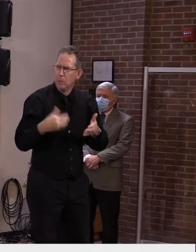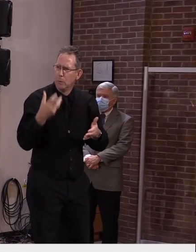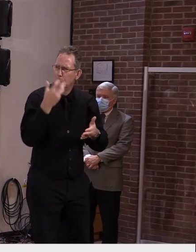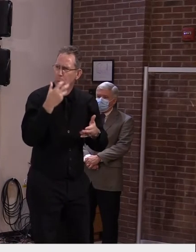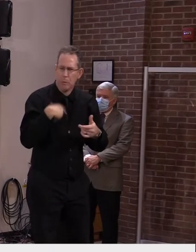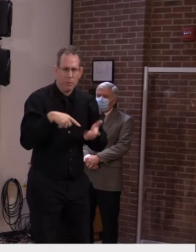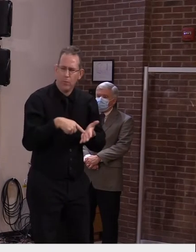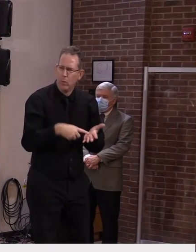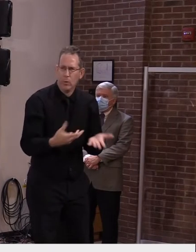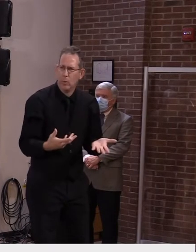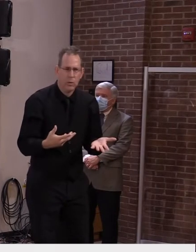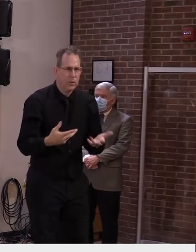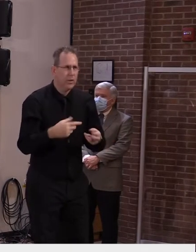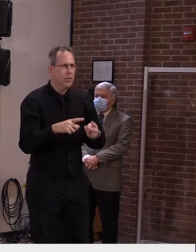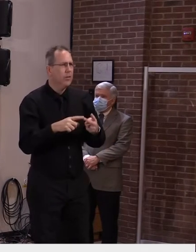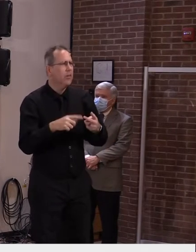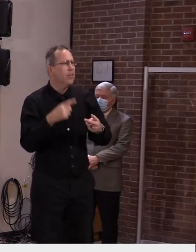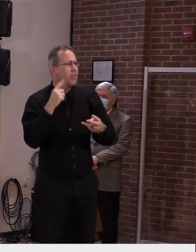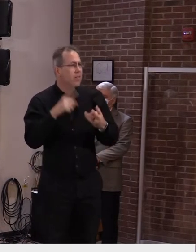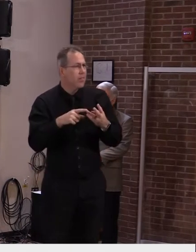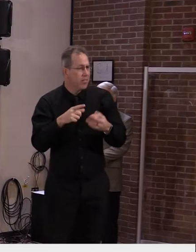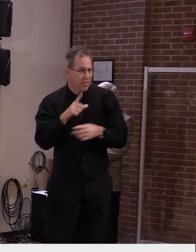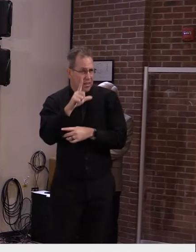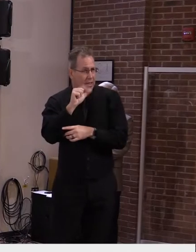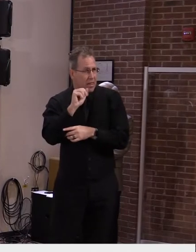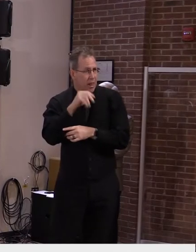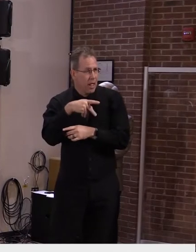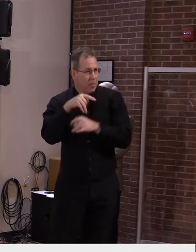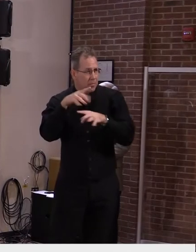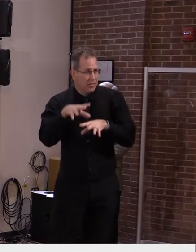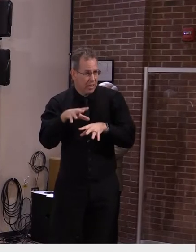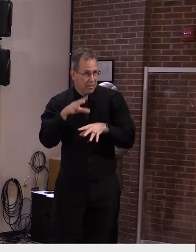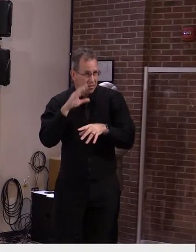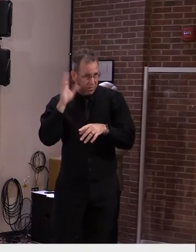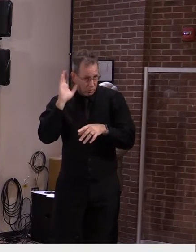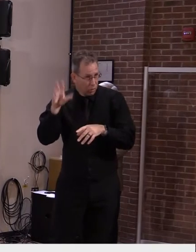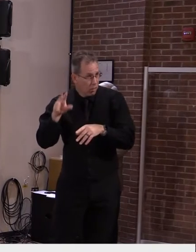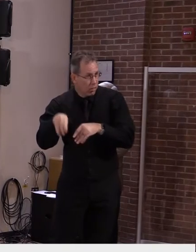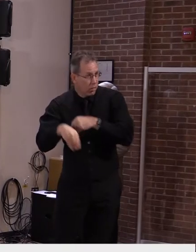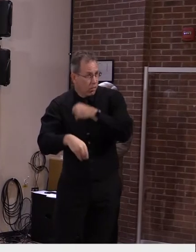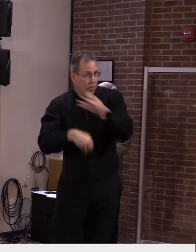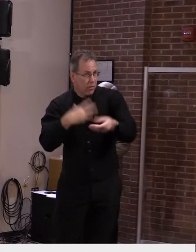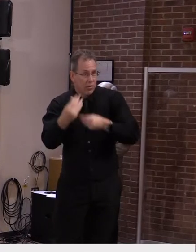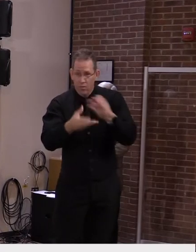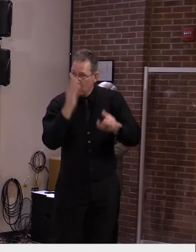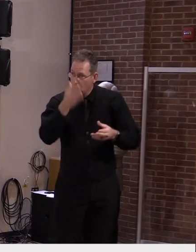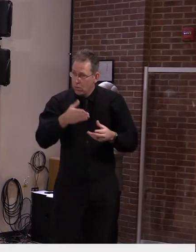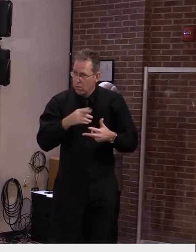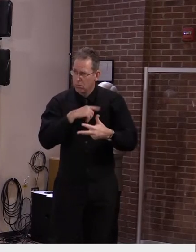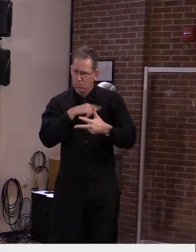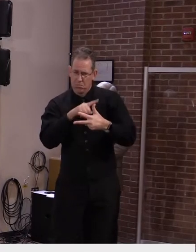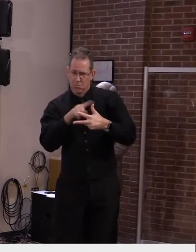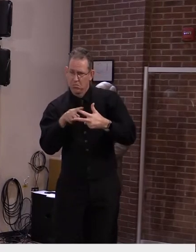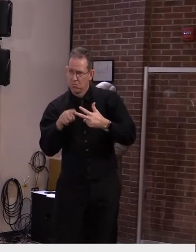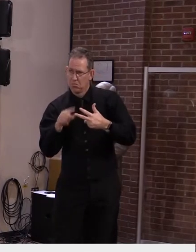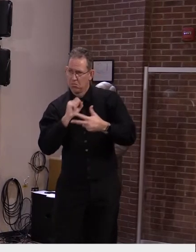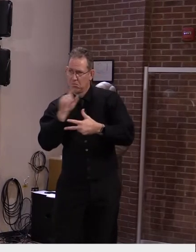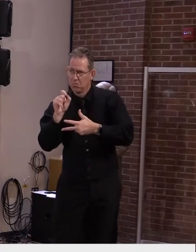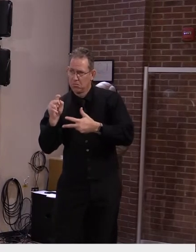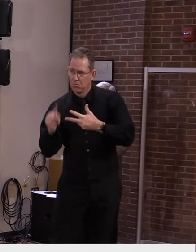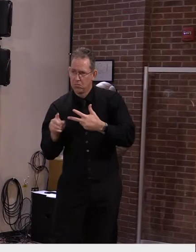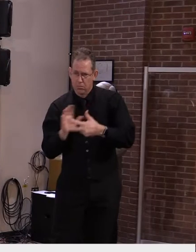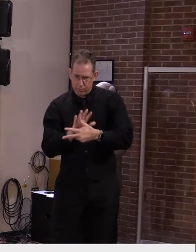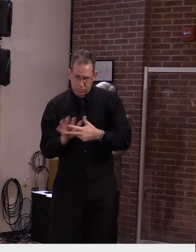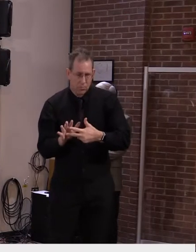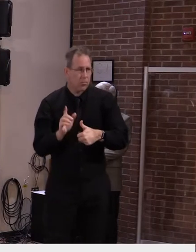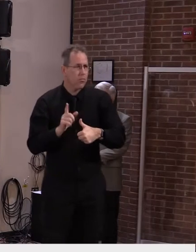rapid at-home antigen tests to people through community outlets? We are working on an initiative that has